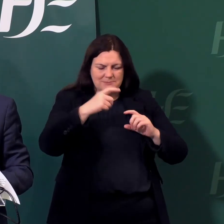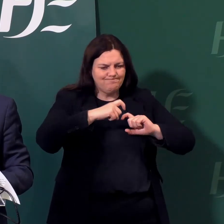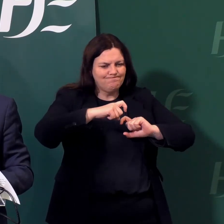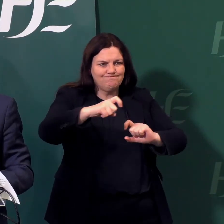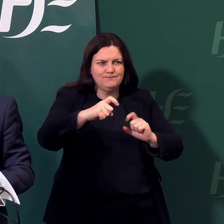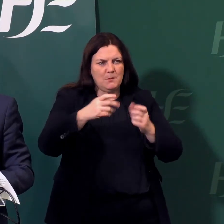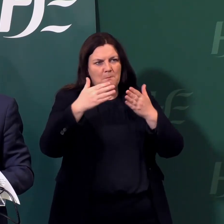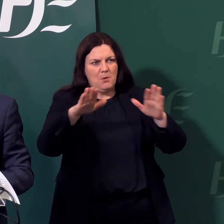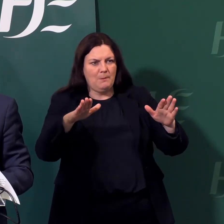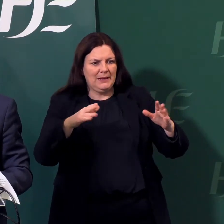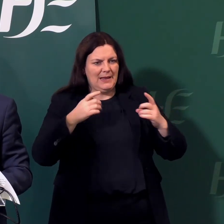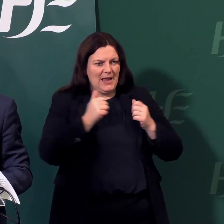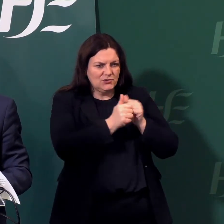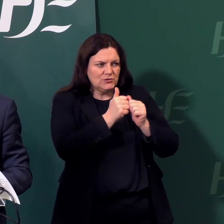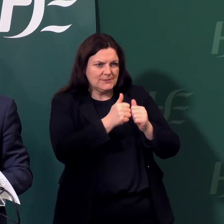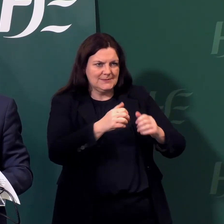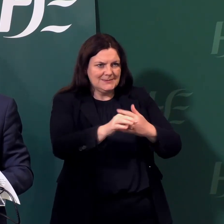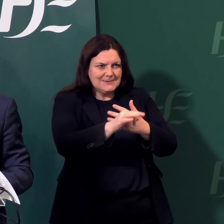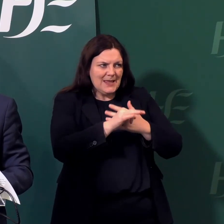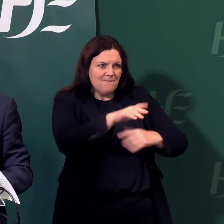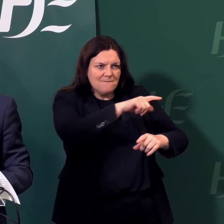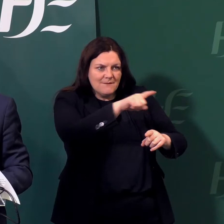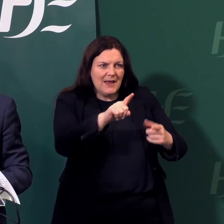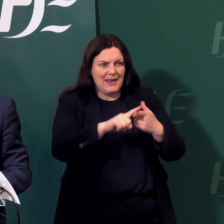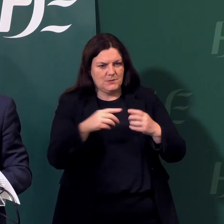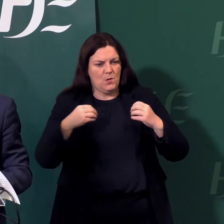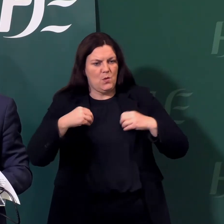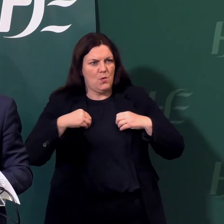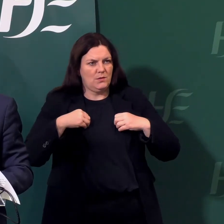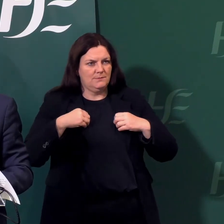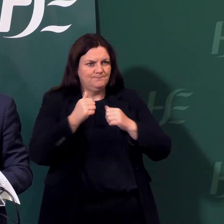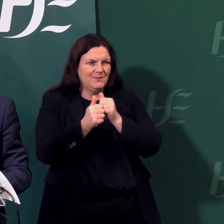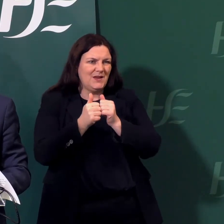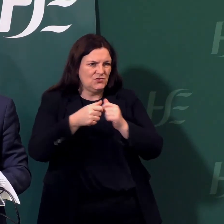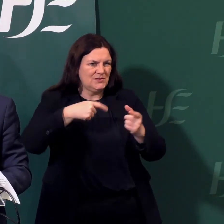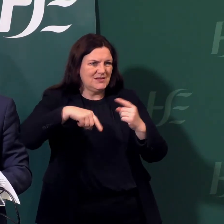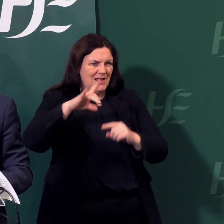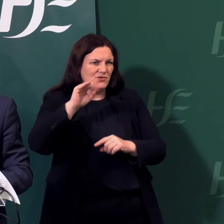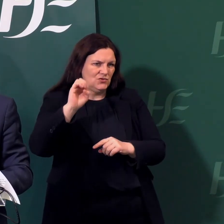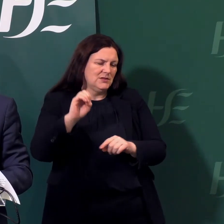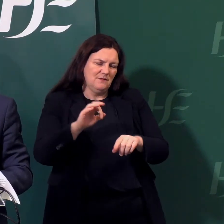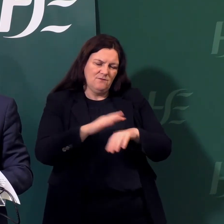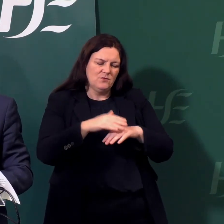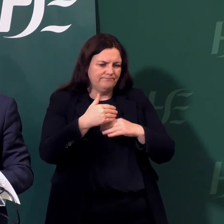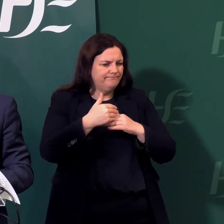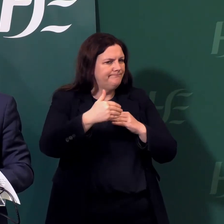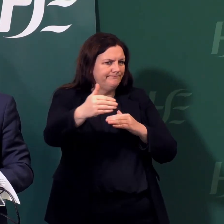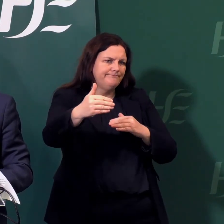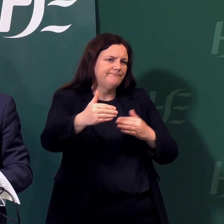public actions and indeed our own actions that we've taken for some time to come.